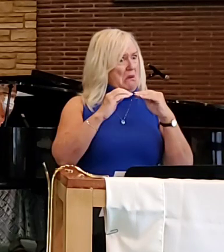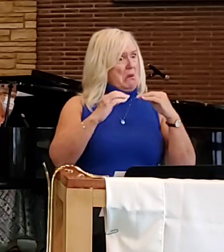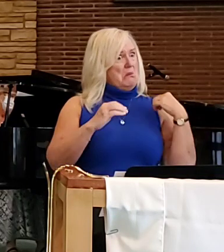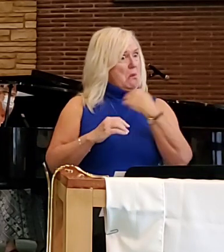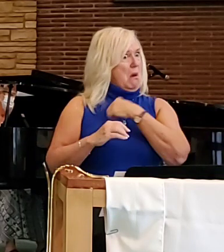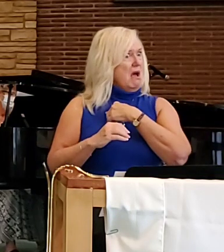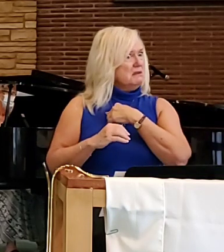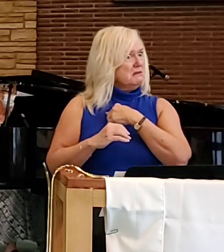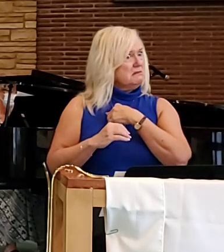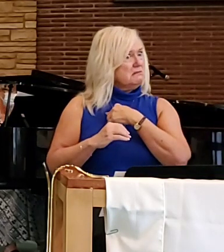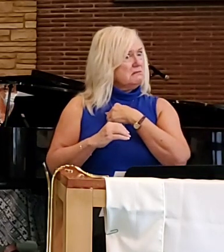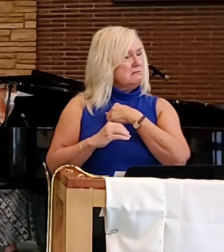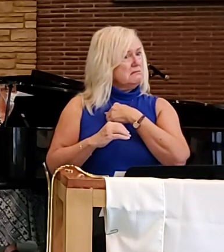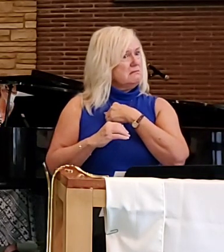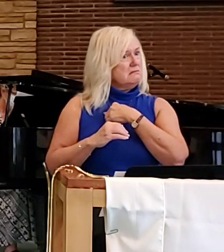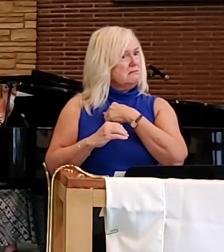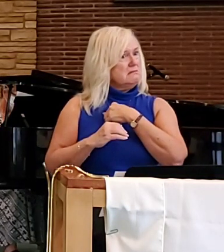us,